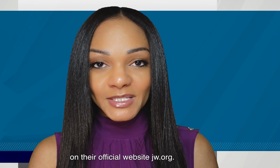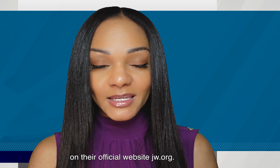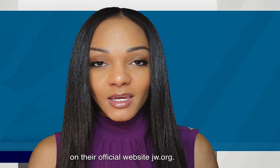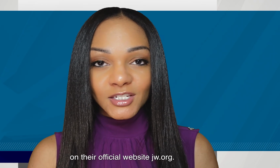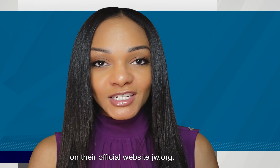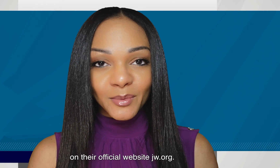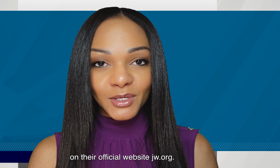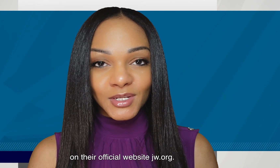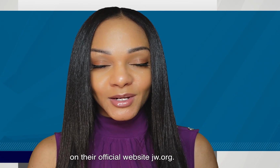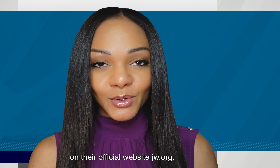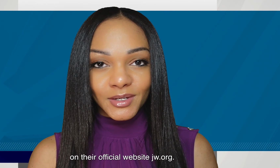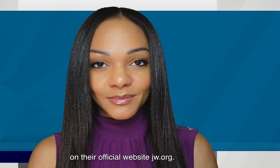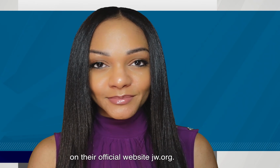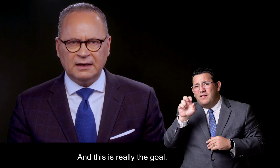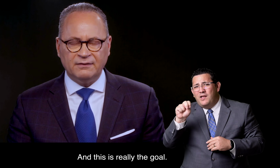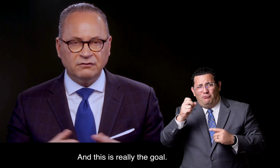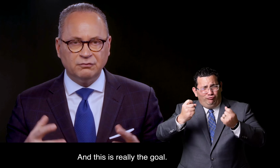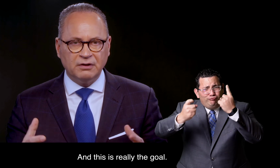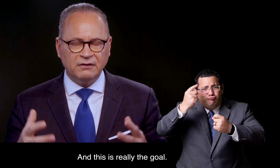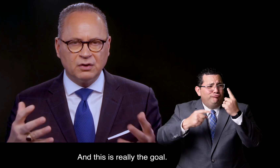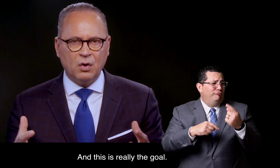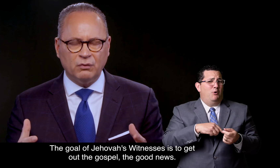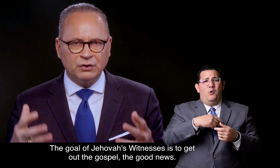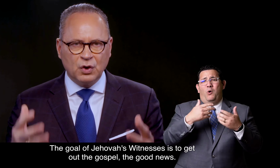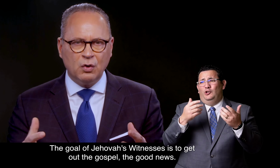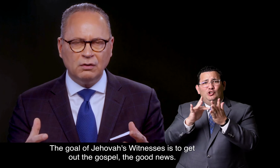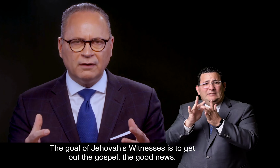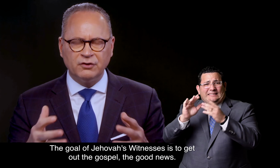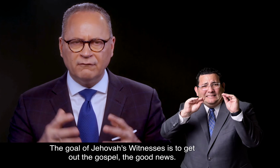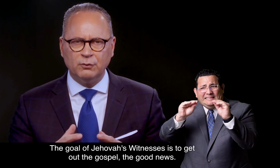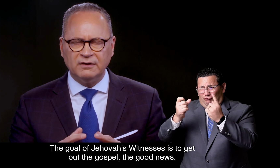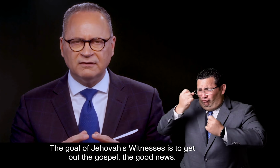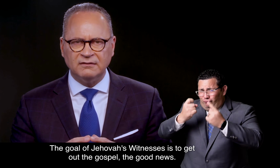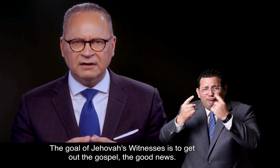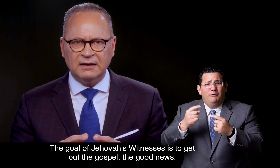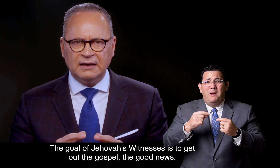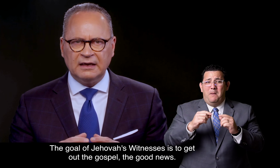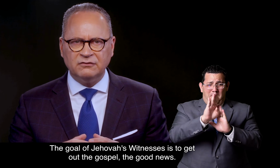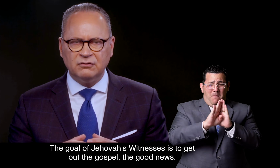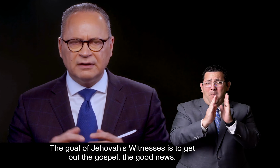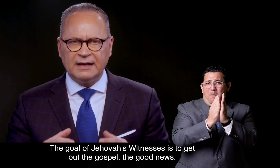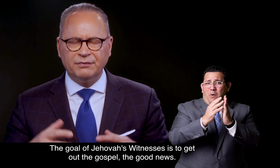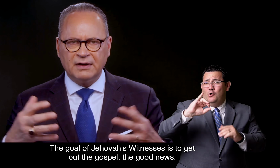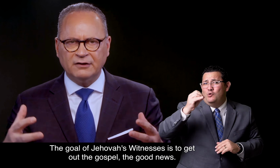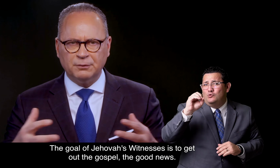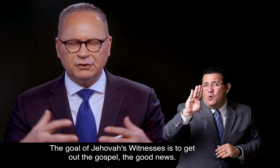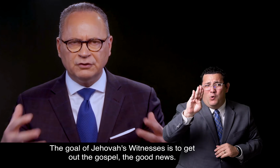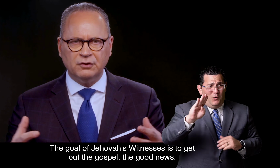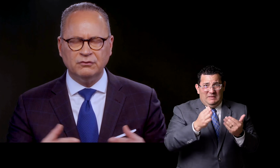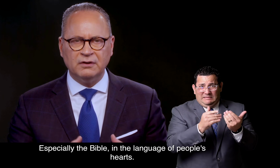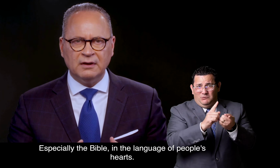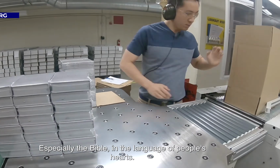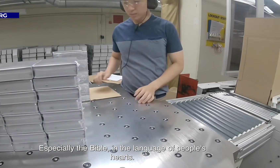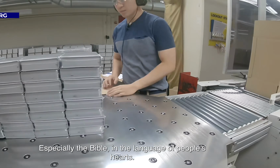official website, jw.org. And this is really the goal. The goal of Jehovah's Witnesses is to get out the gospel, the